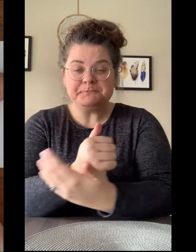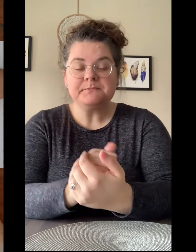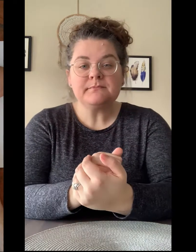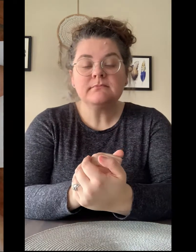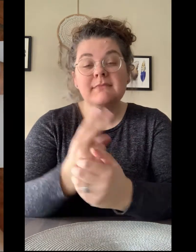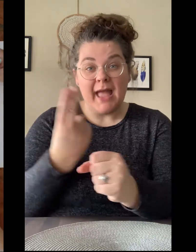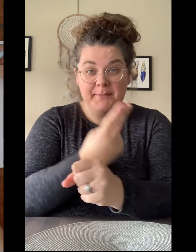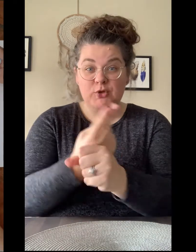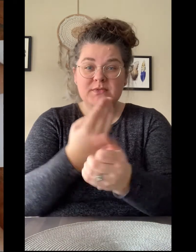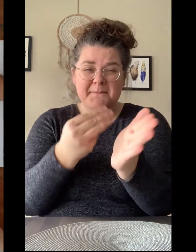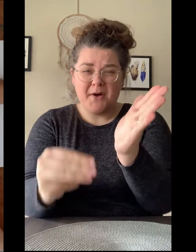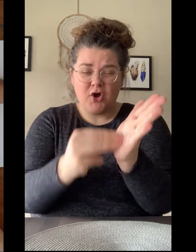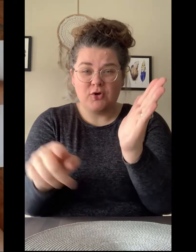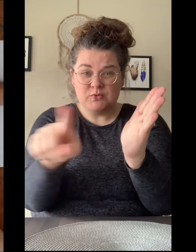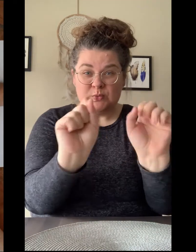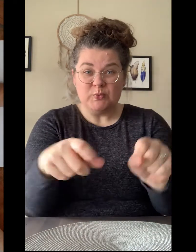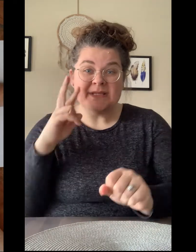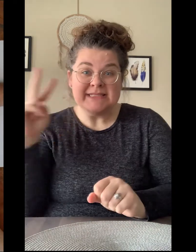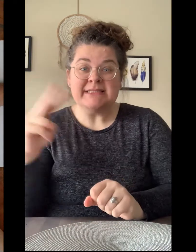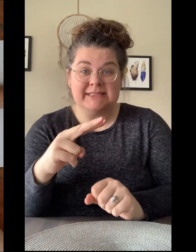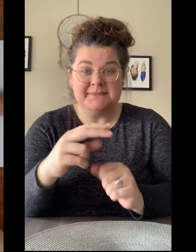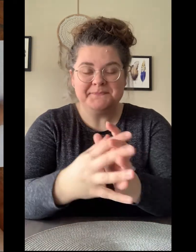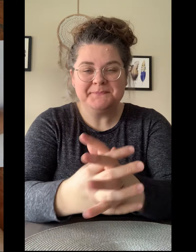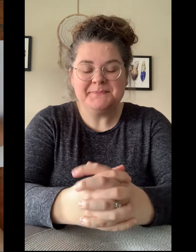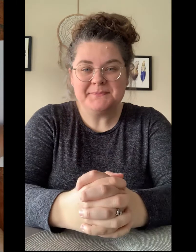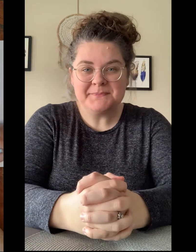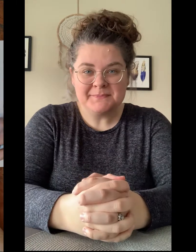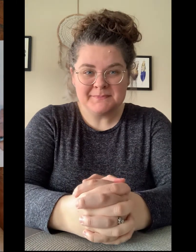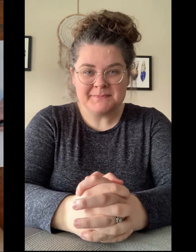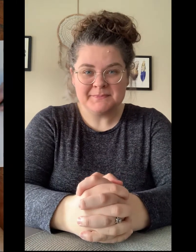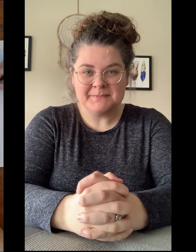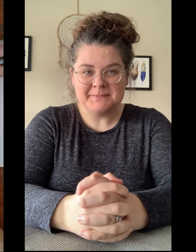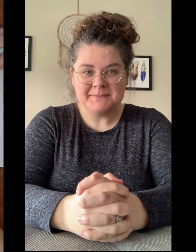I'm going to use a marker so you guys can see it a little bit better.